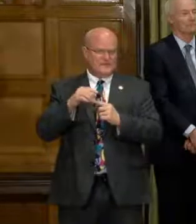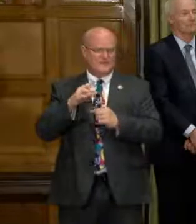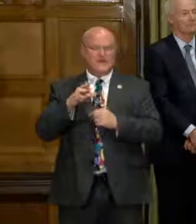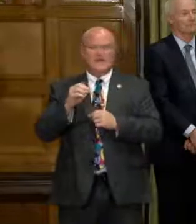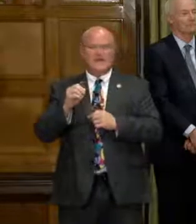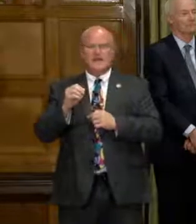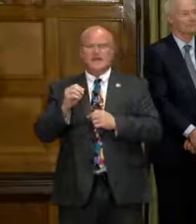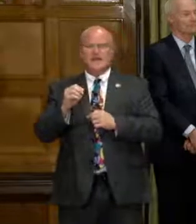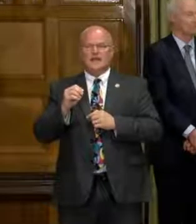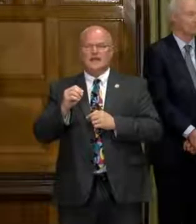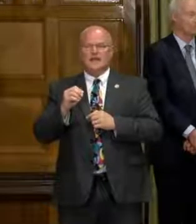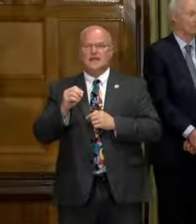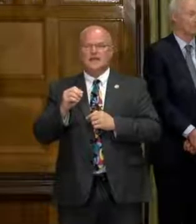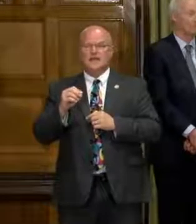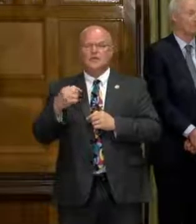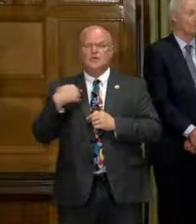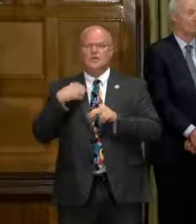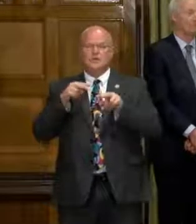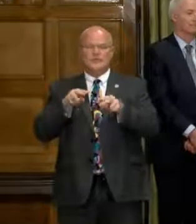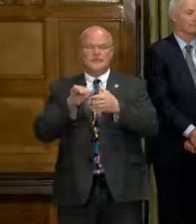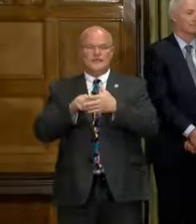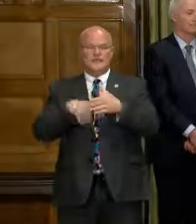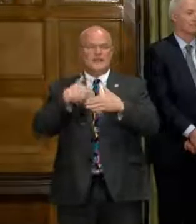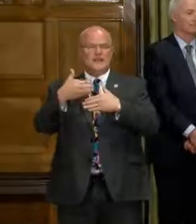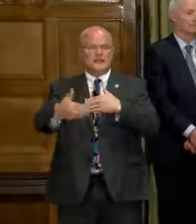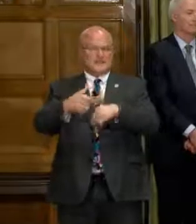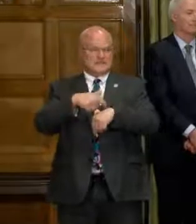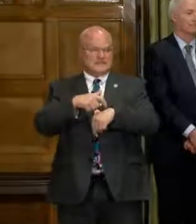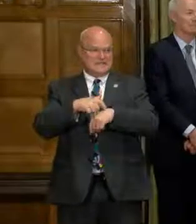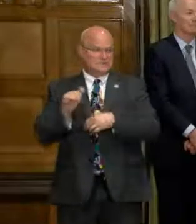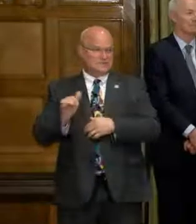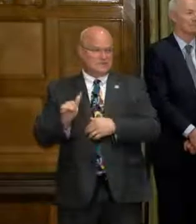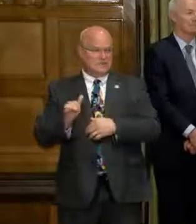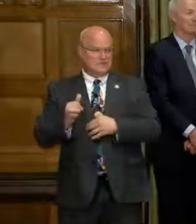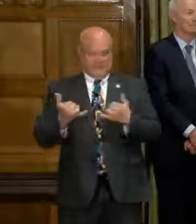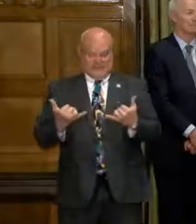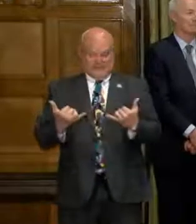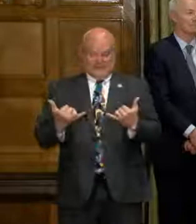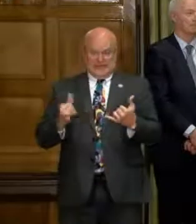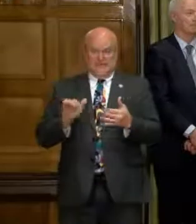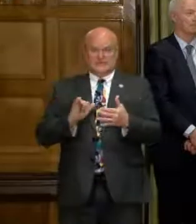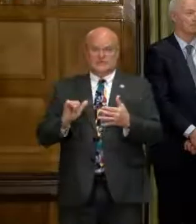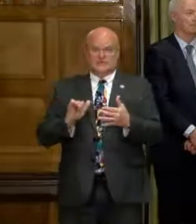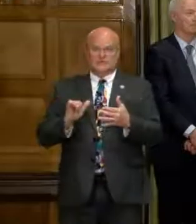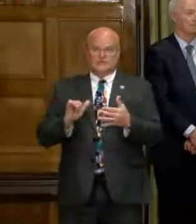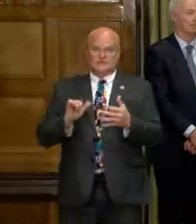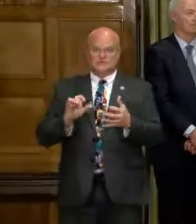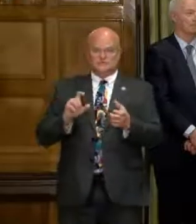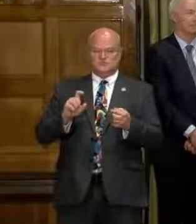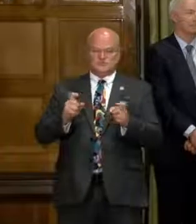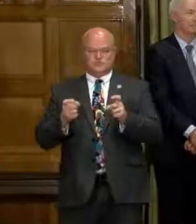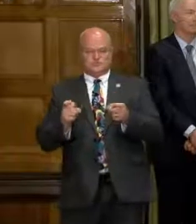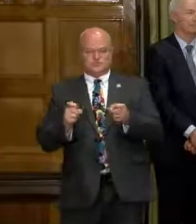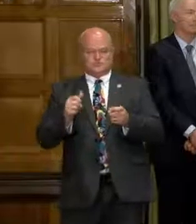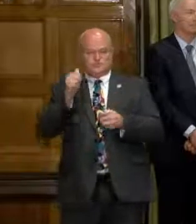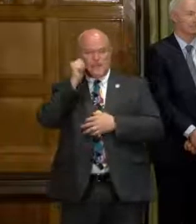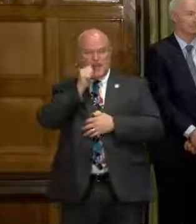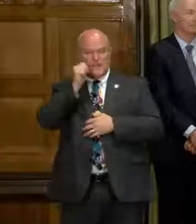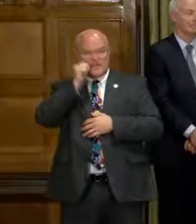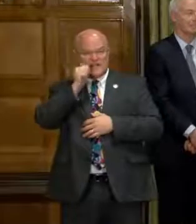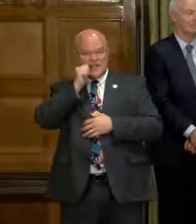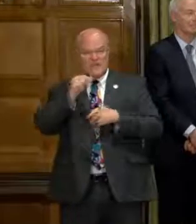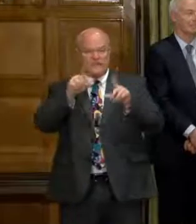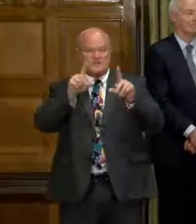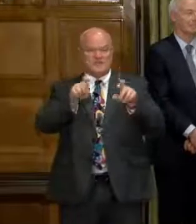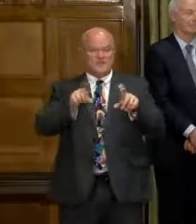and we'll be looking at that over this period of time as well. Now, that's also distorted from day to day if we